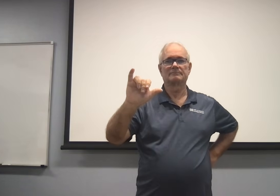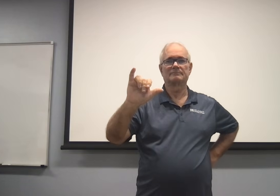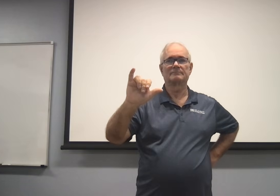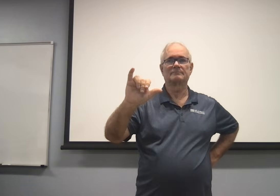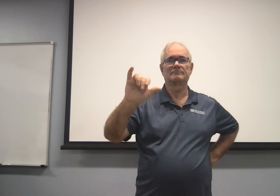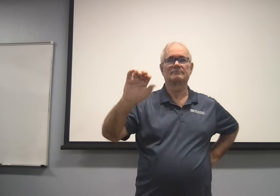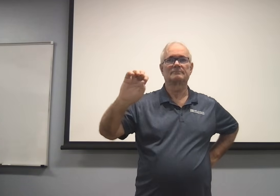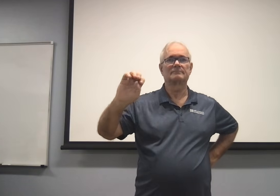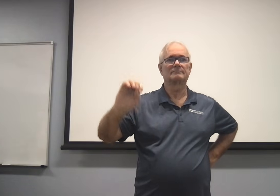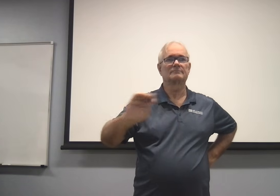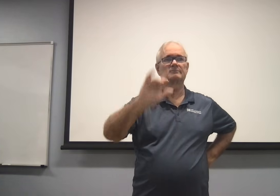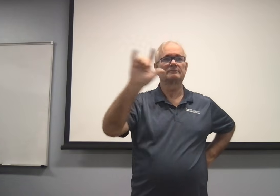Early.